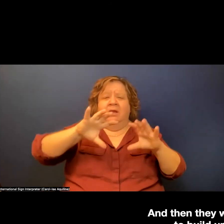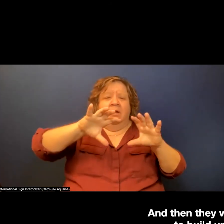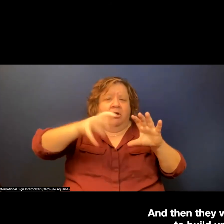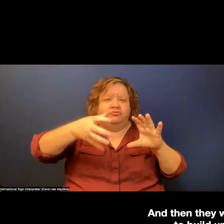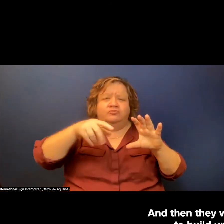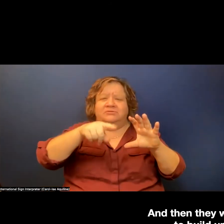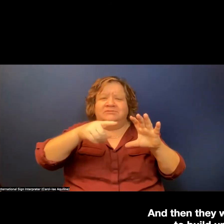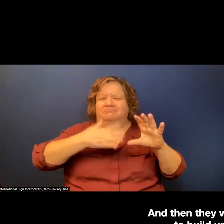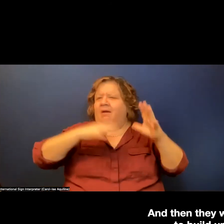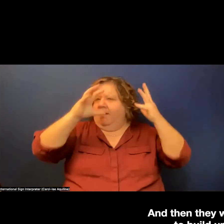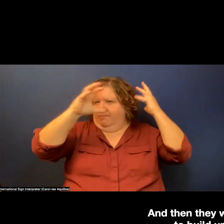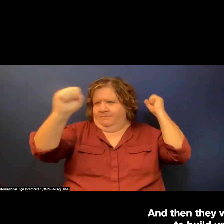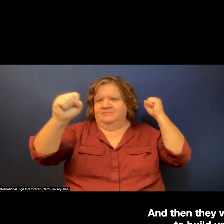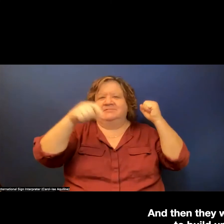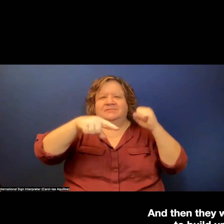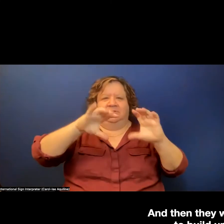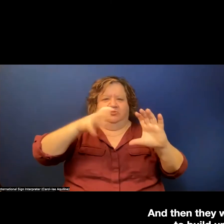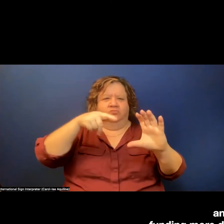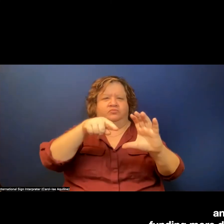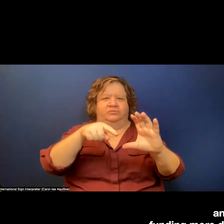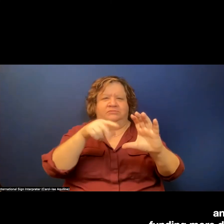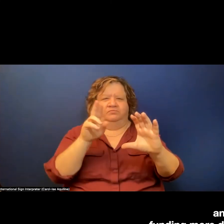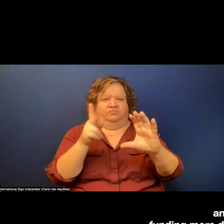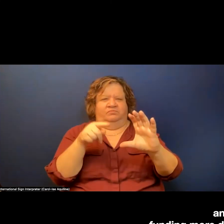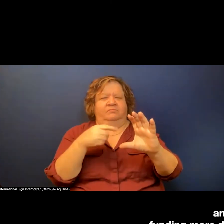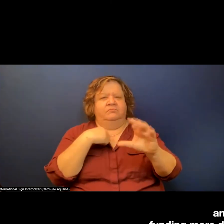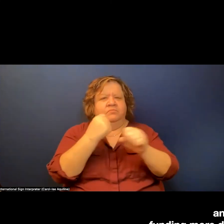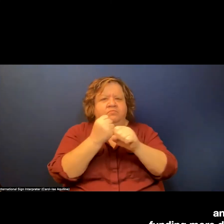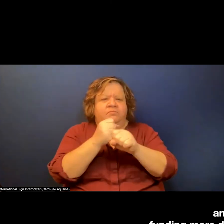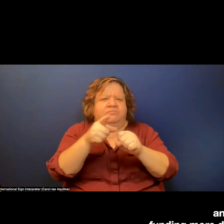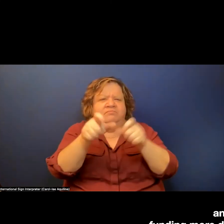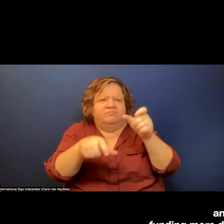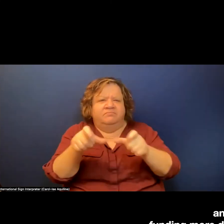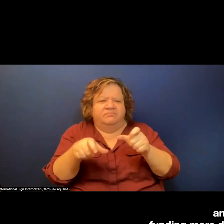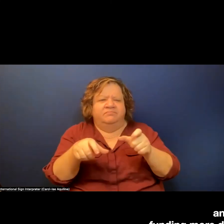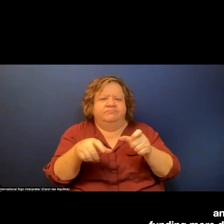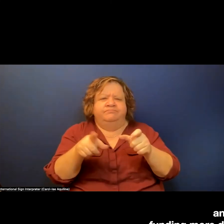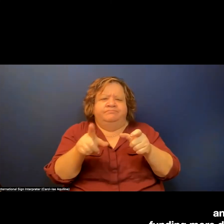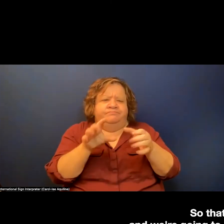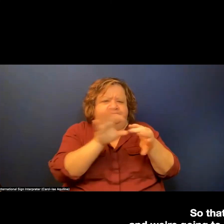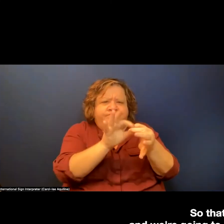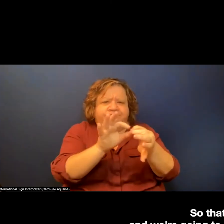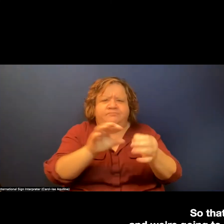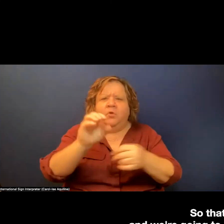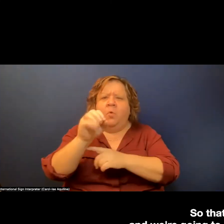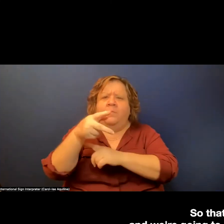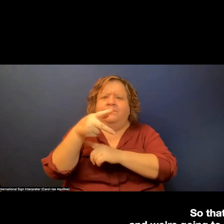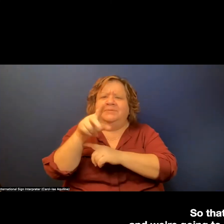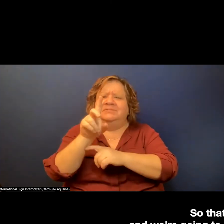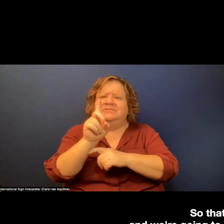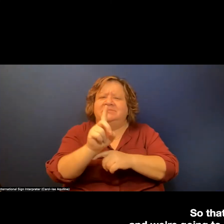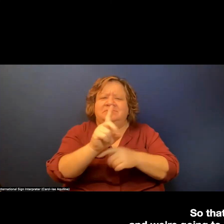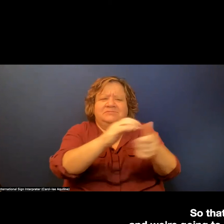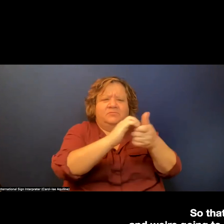OPDs, and they will hopefully be able to build up a relationship and start funding more directly themselves. So that's